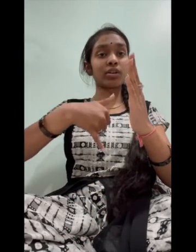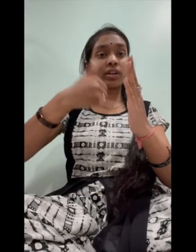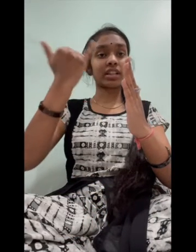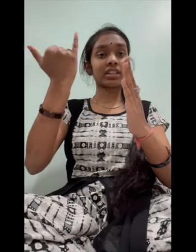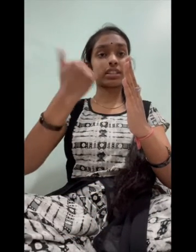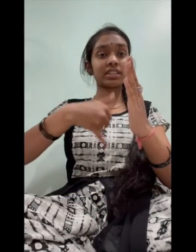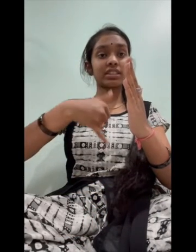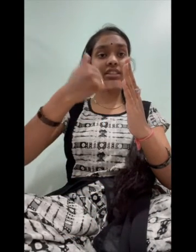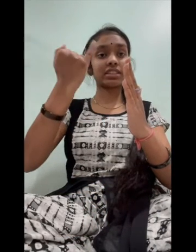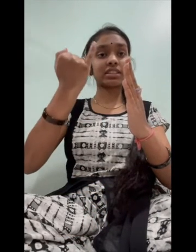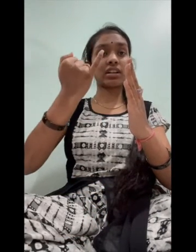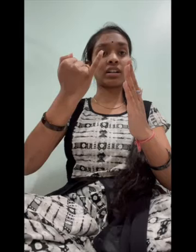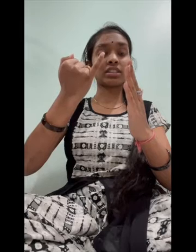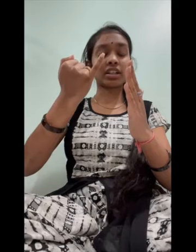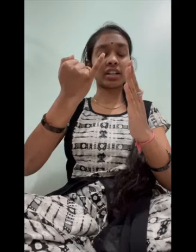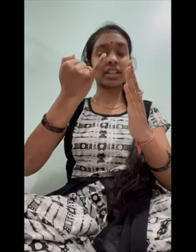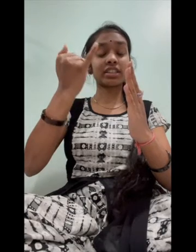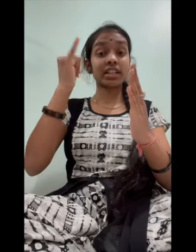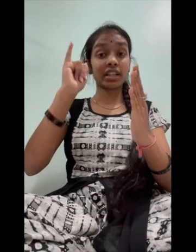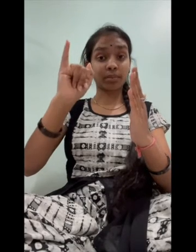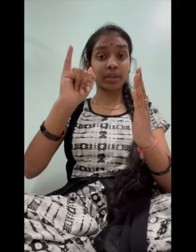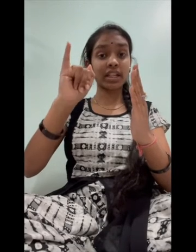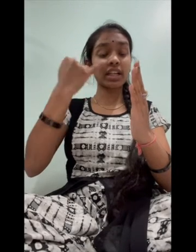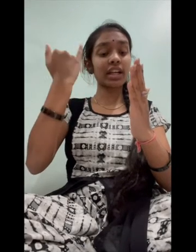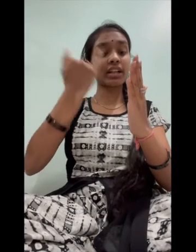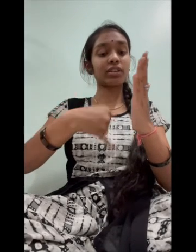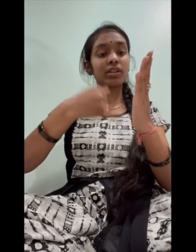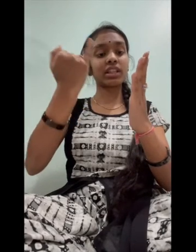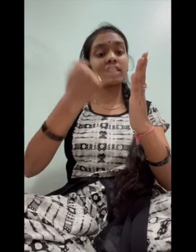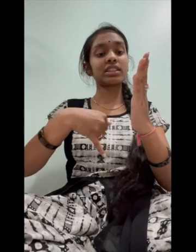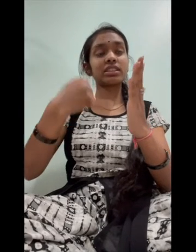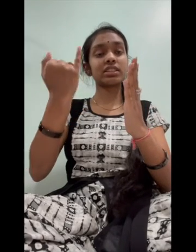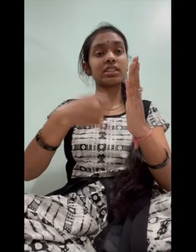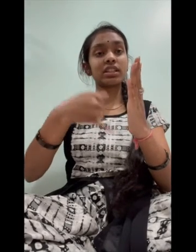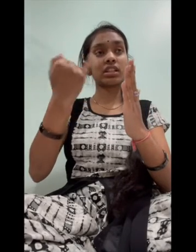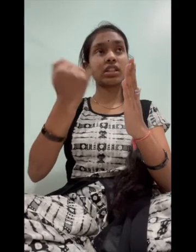going like this. You're taking your pinky and you're going like this.